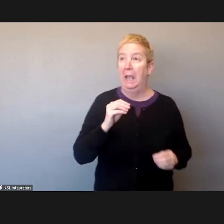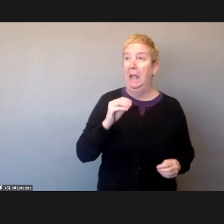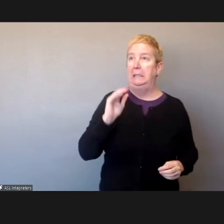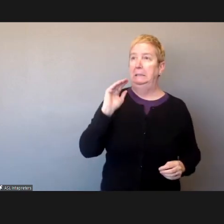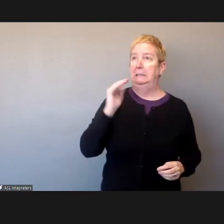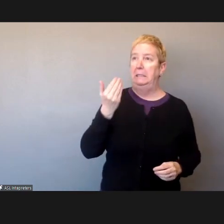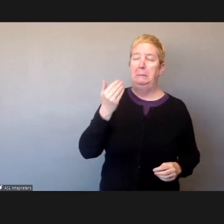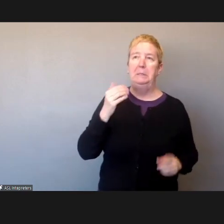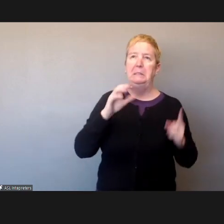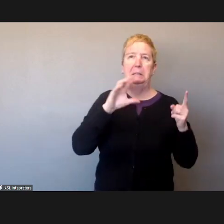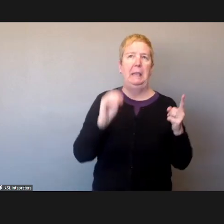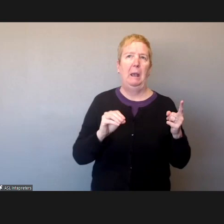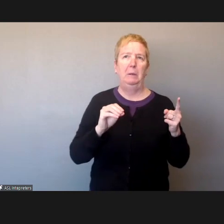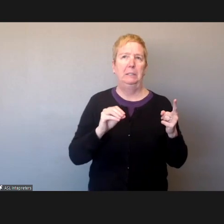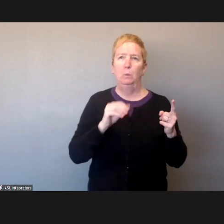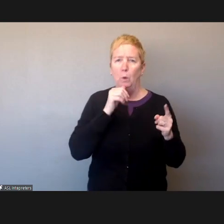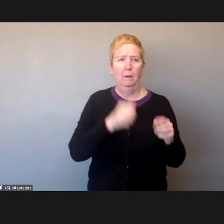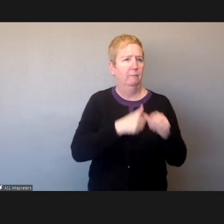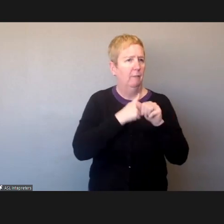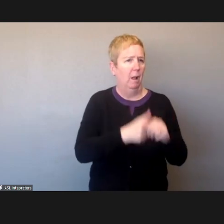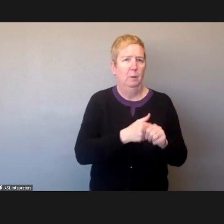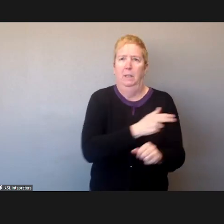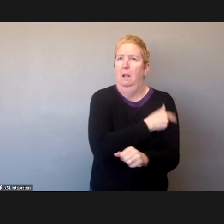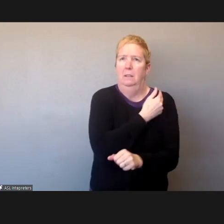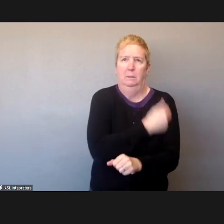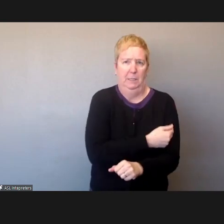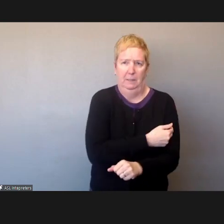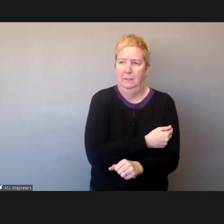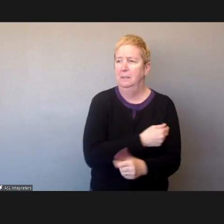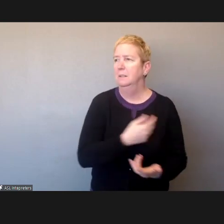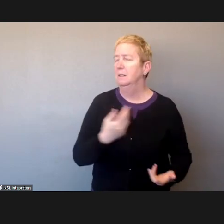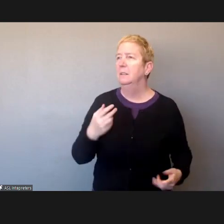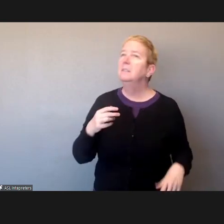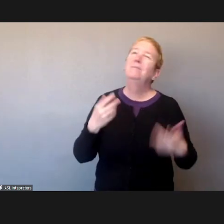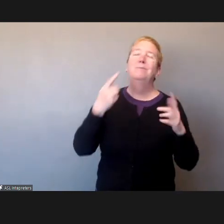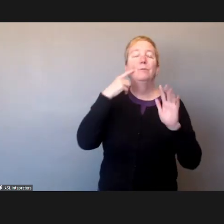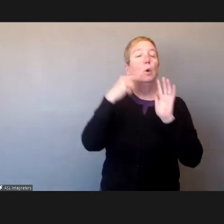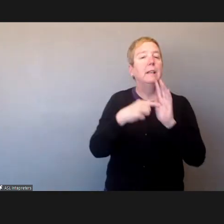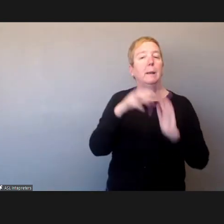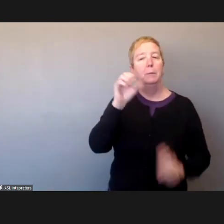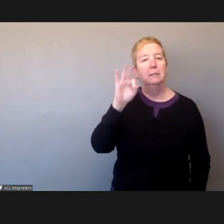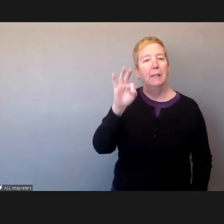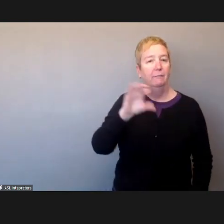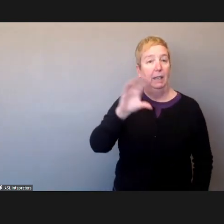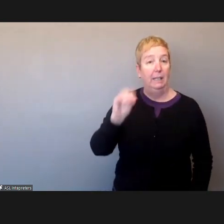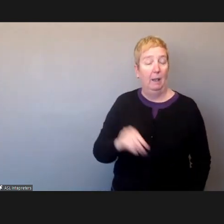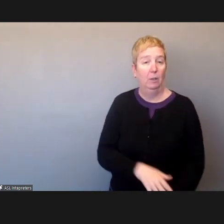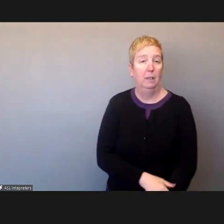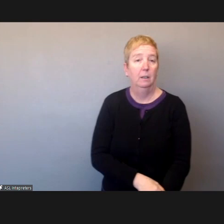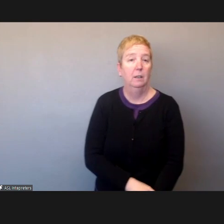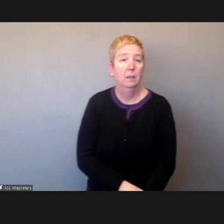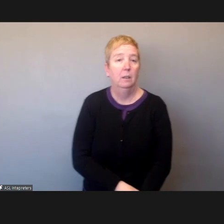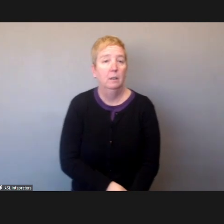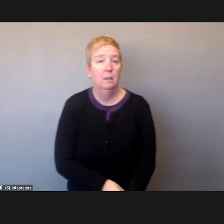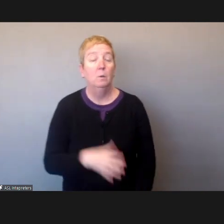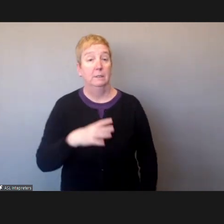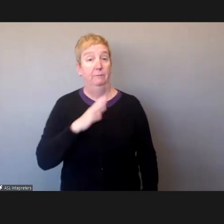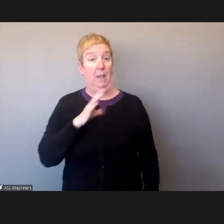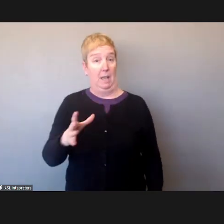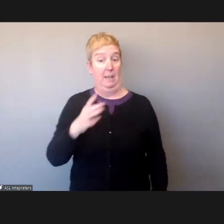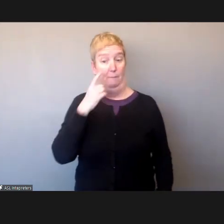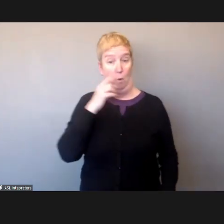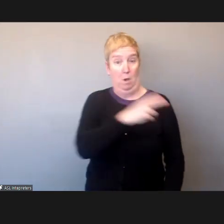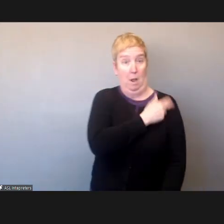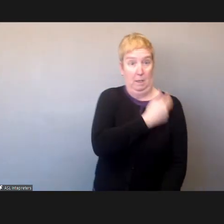engaged entirely on hospitalizations, because like Santa Fe County, for example, was fine in the hospital categories, but was bad